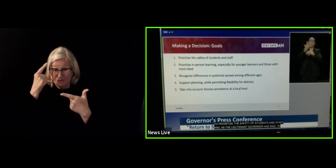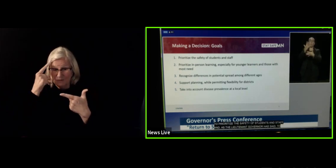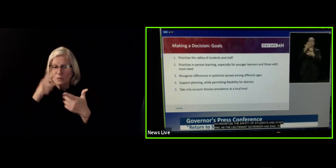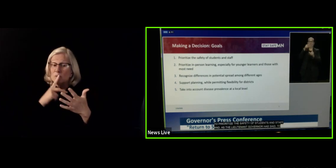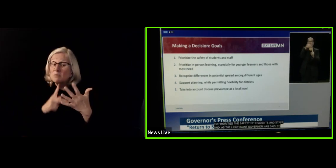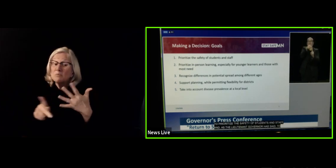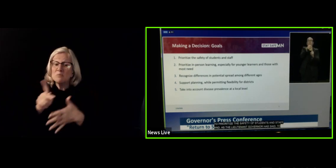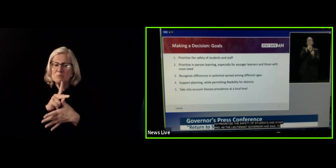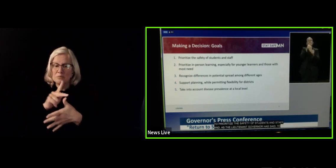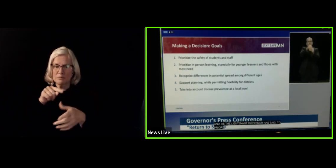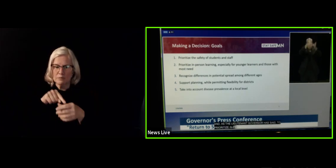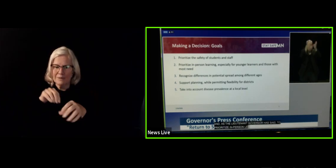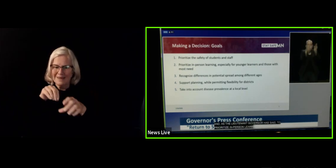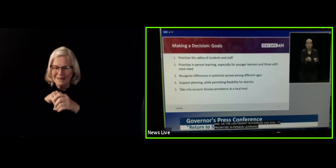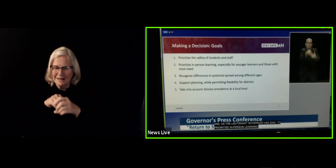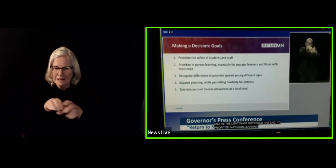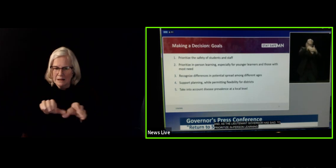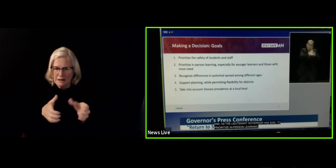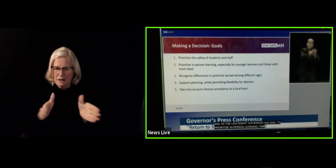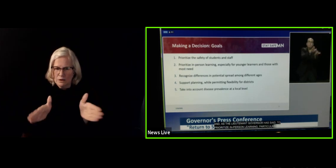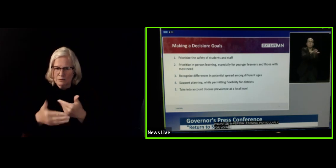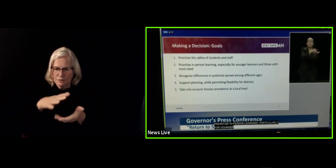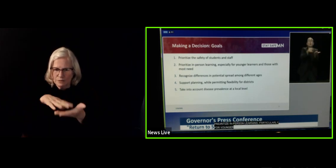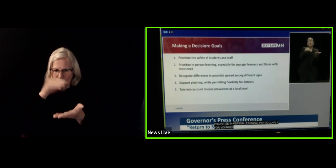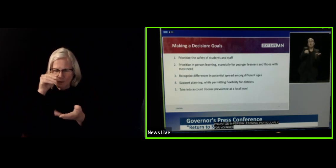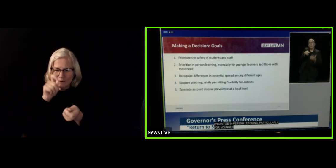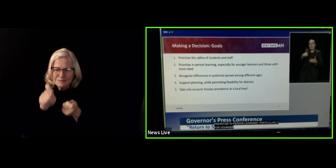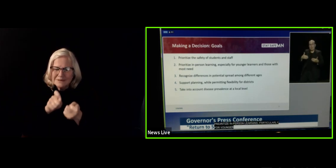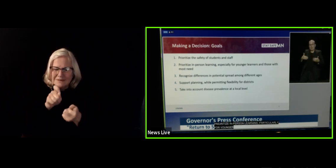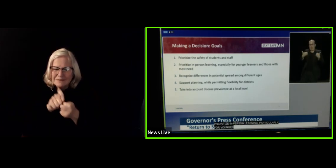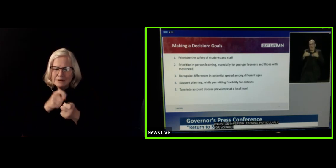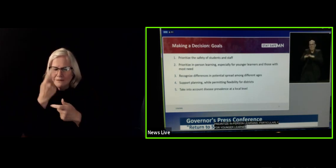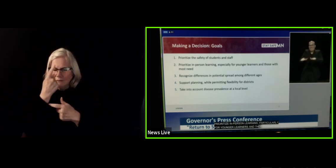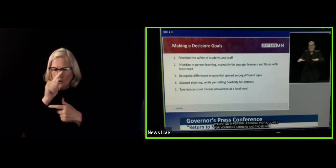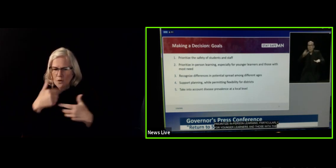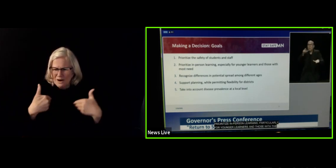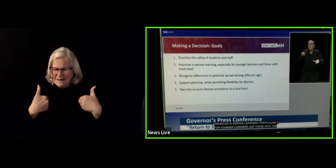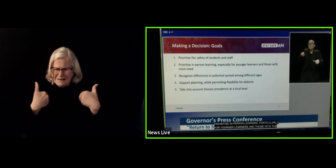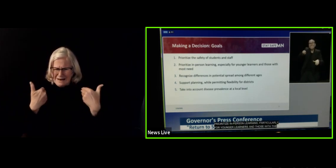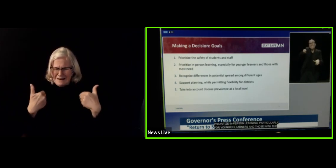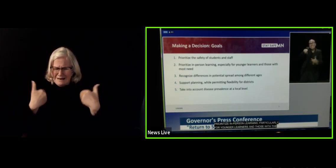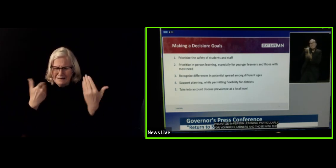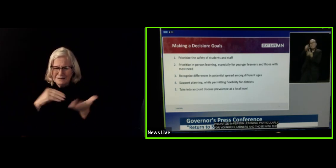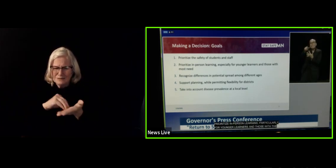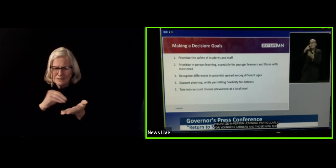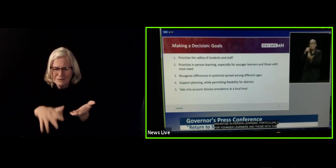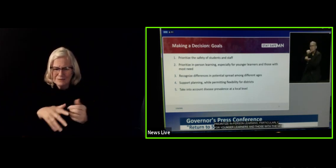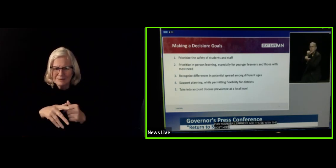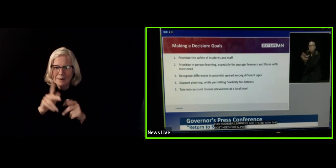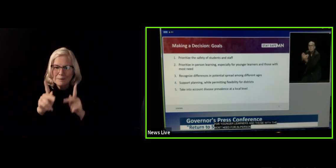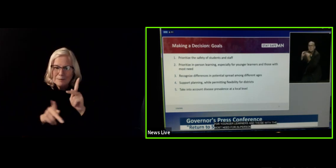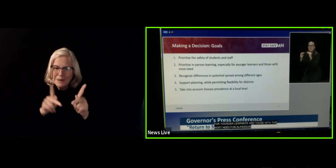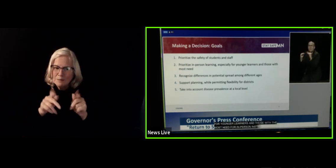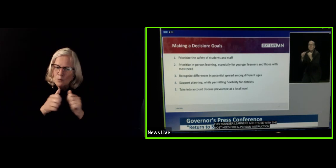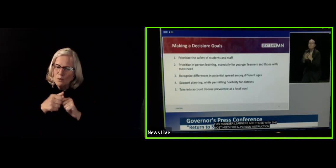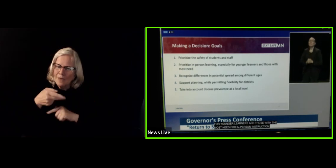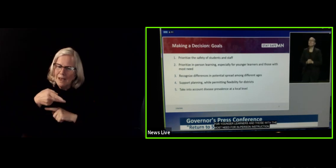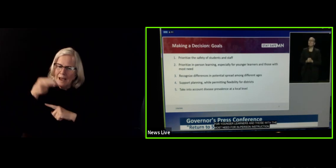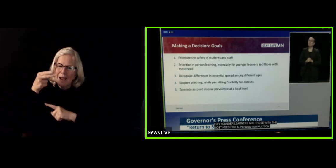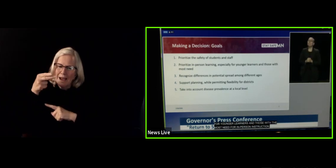younger learners and those with the most need for in-person instruction. We recognize the inequities that exist